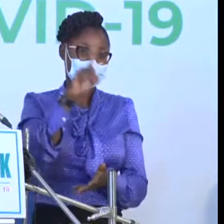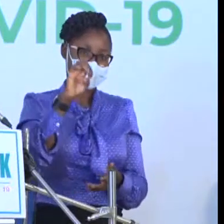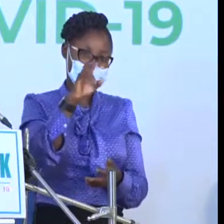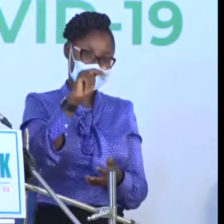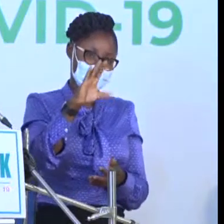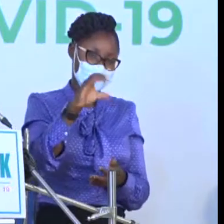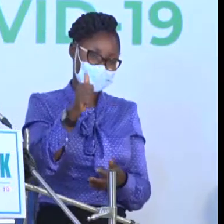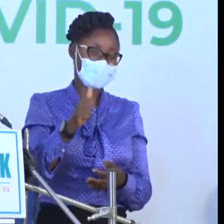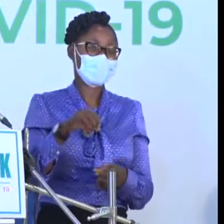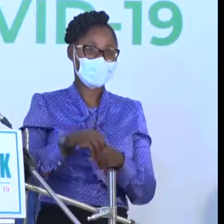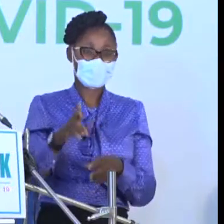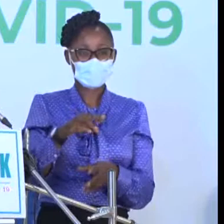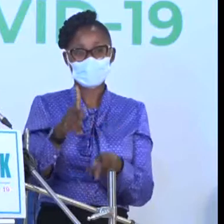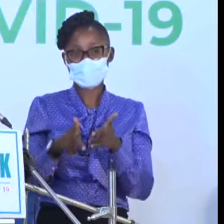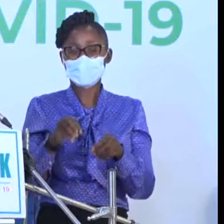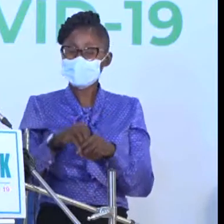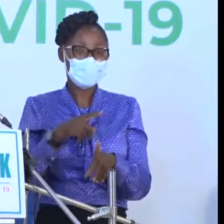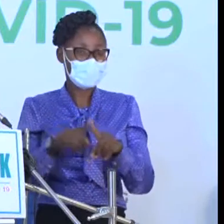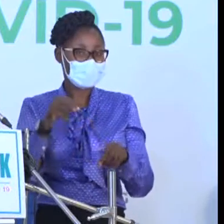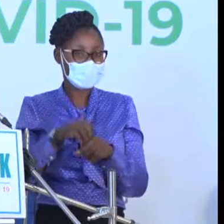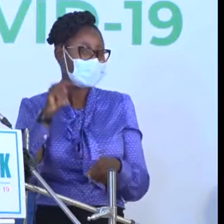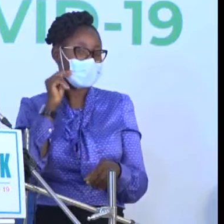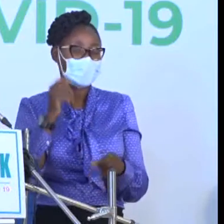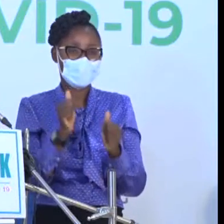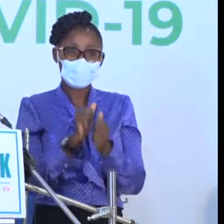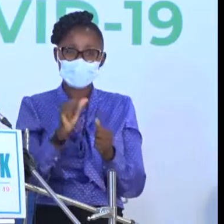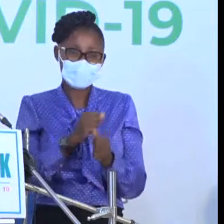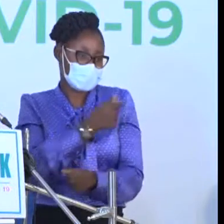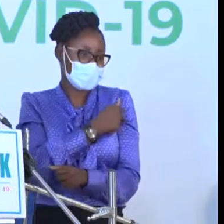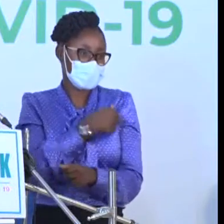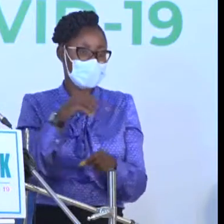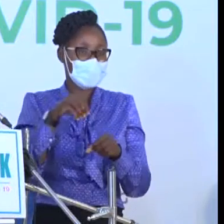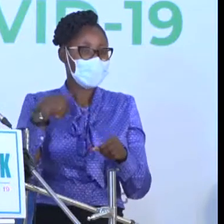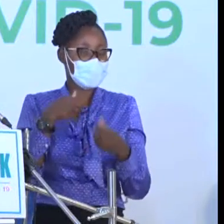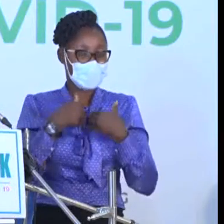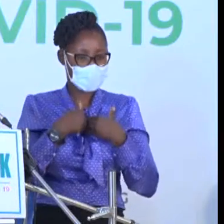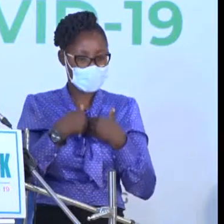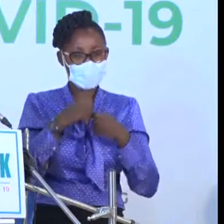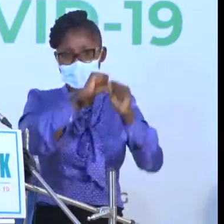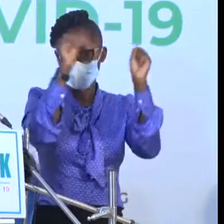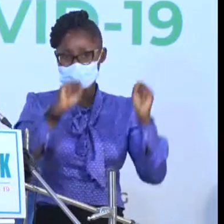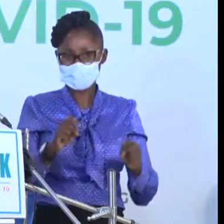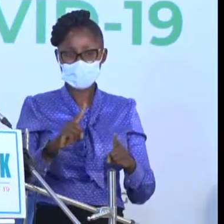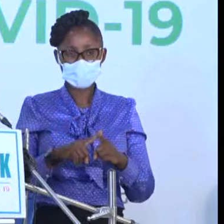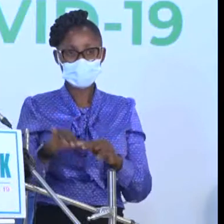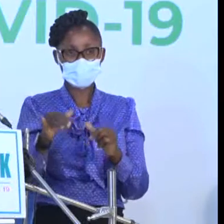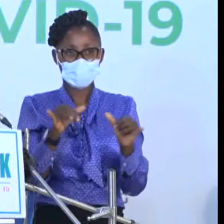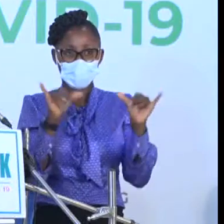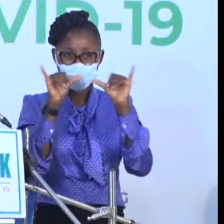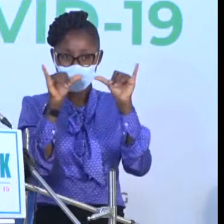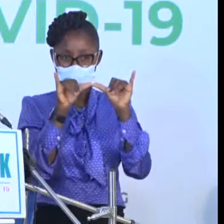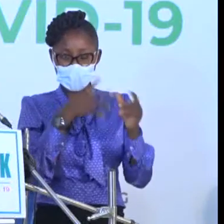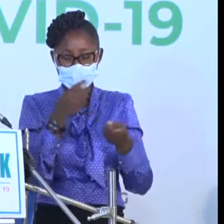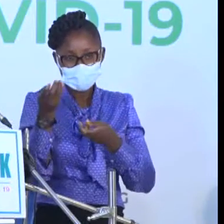In Nigeria, with every vaccine, we have a parallel system to measure and to monitor any